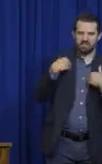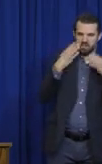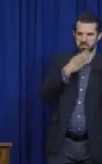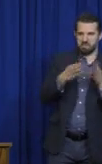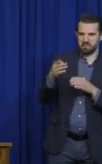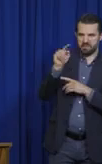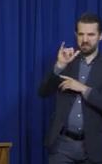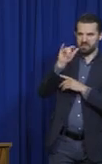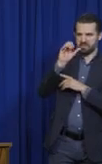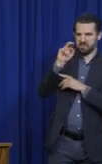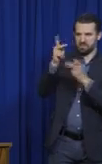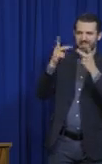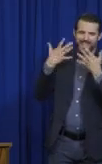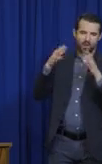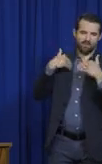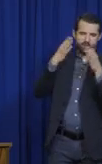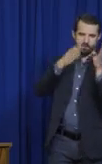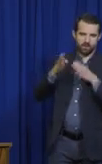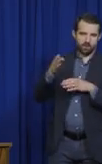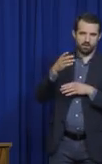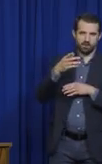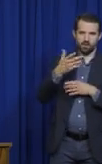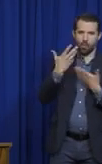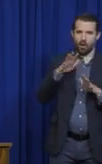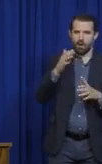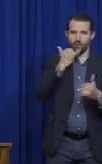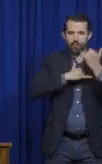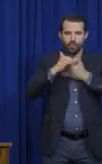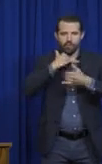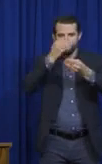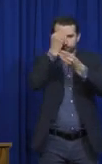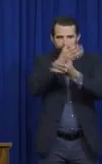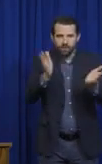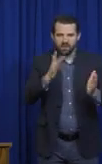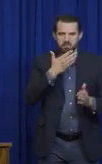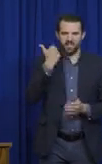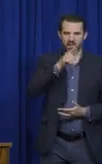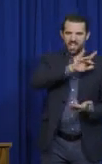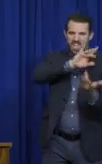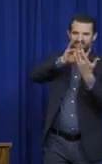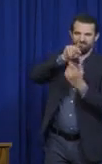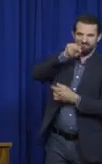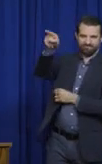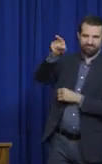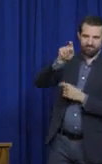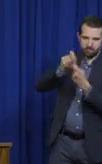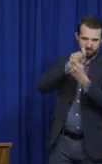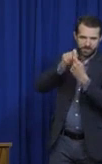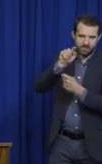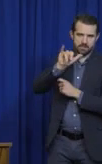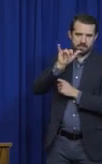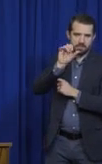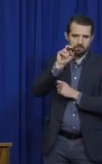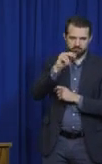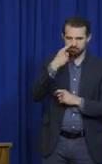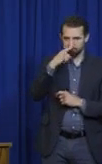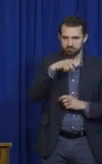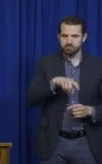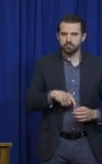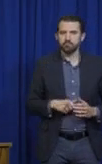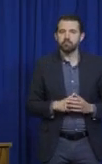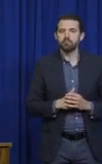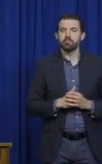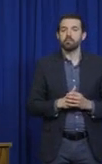so that I don't give you inaccurate or incorrect information, I would refer you to Tyson for the specifics. Again, I do know that they